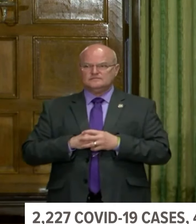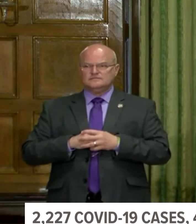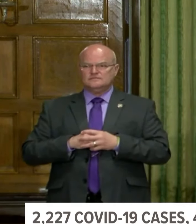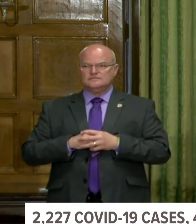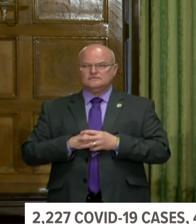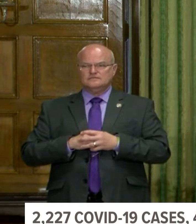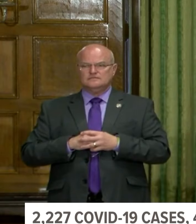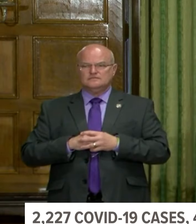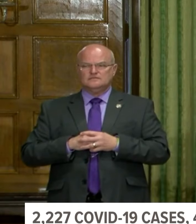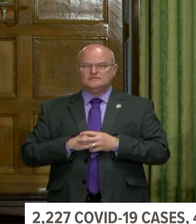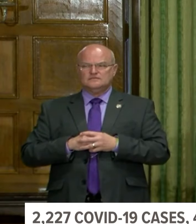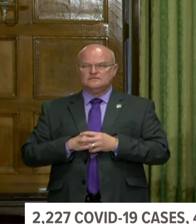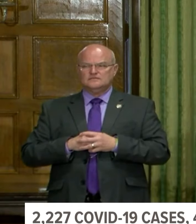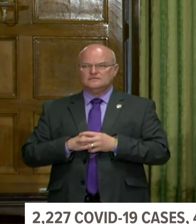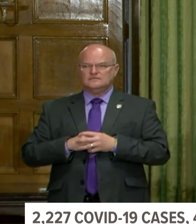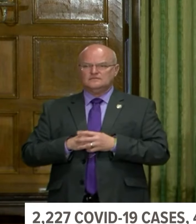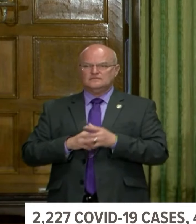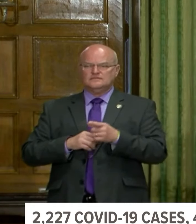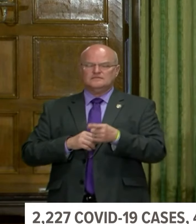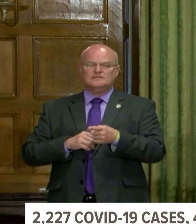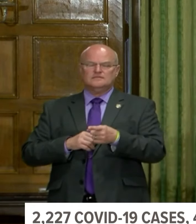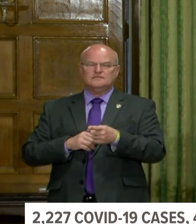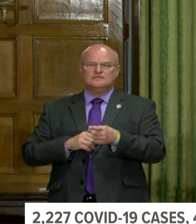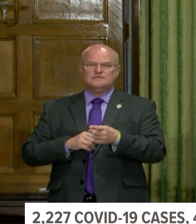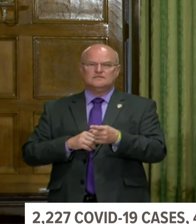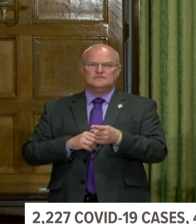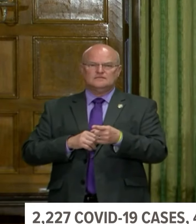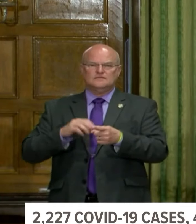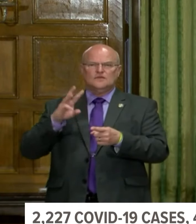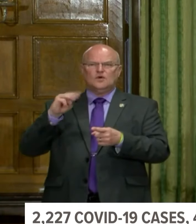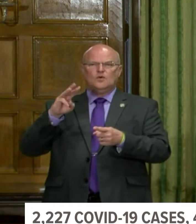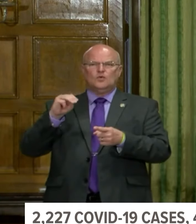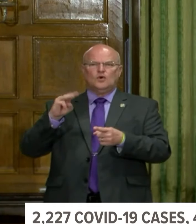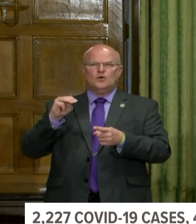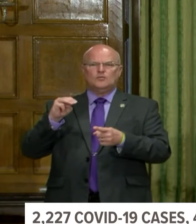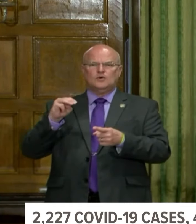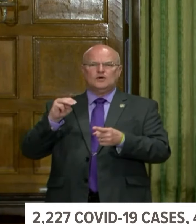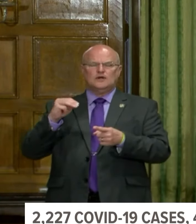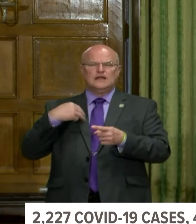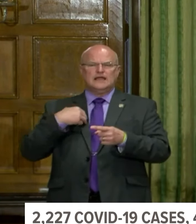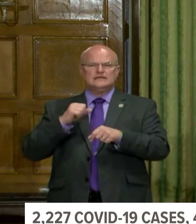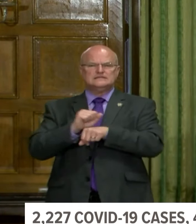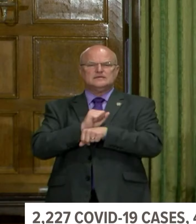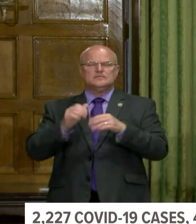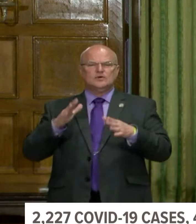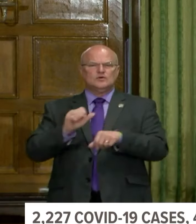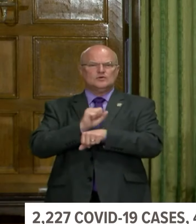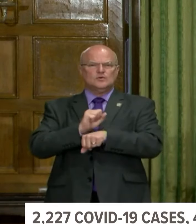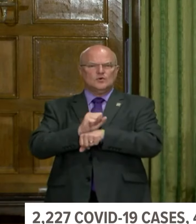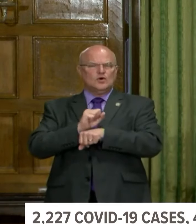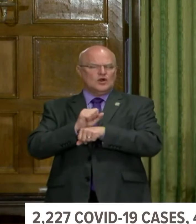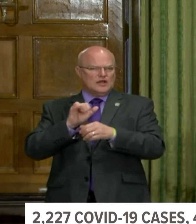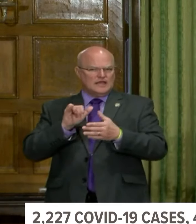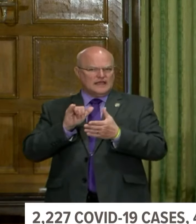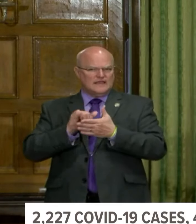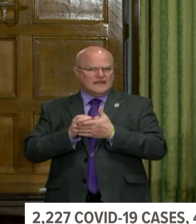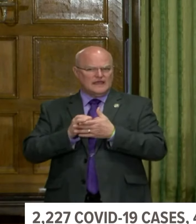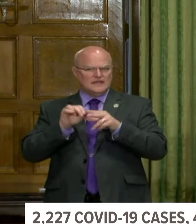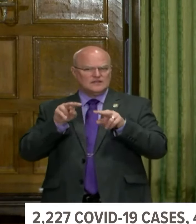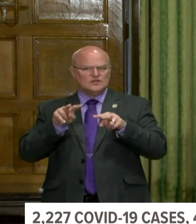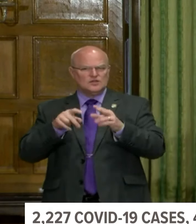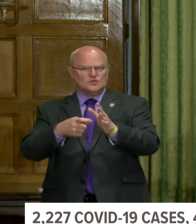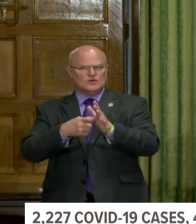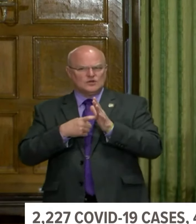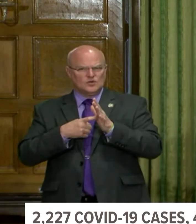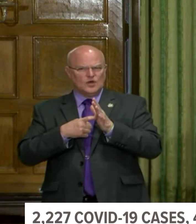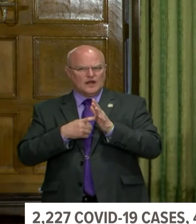And Governor, I was just curious, from page 40 again, Walmart has required employees to wear face masks. Have you taken another look at